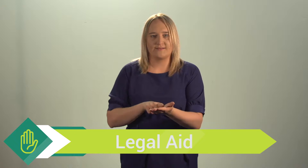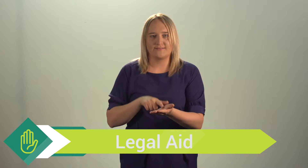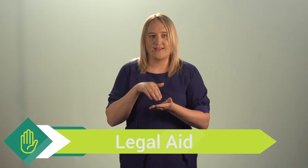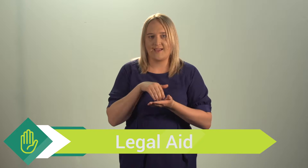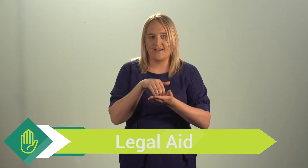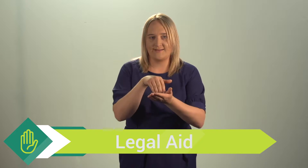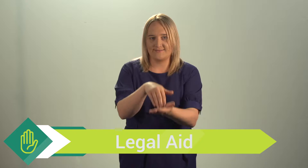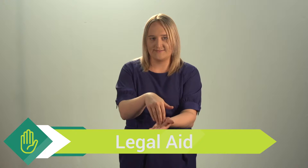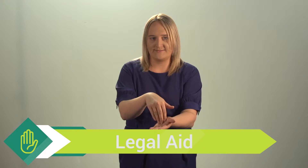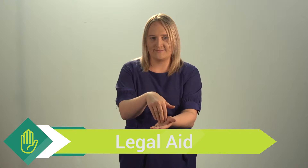Legal aid.